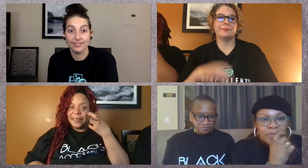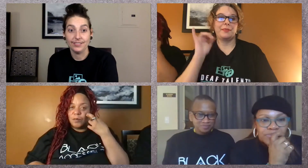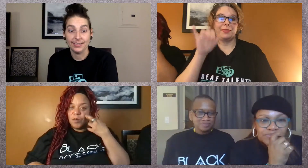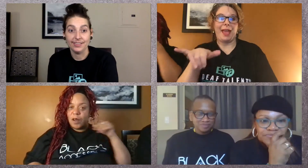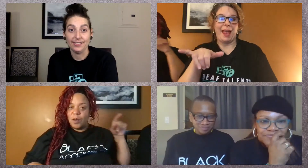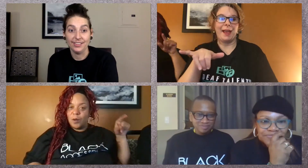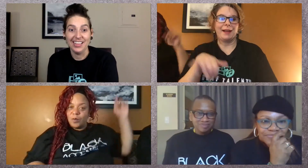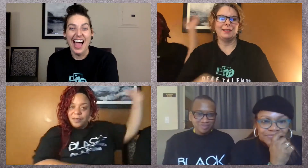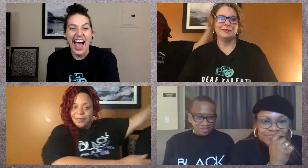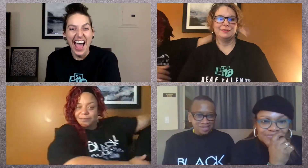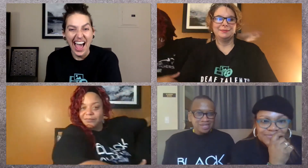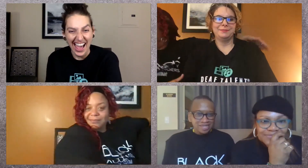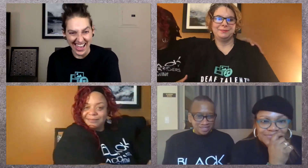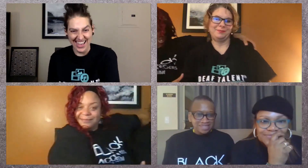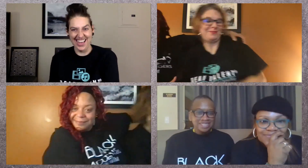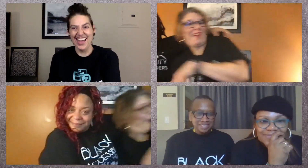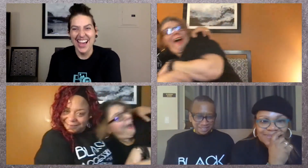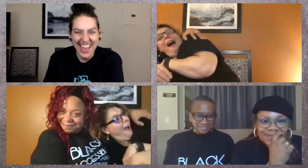We've been here.